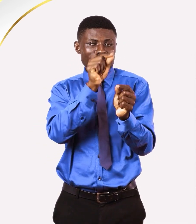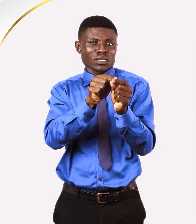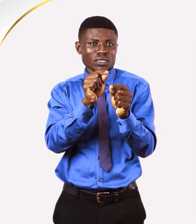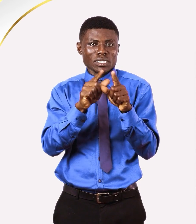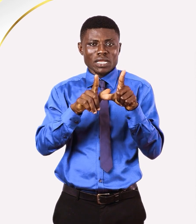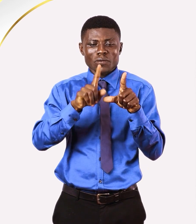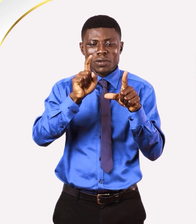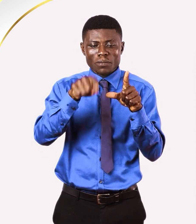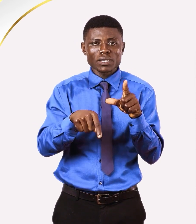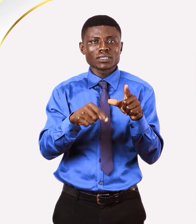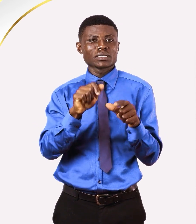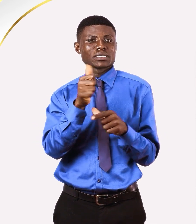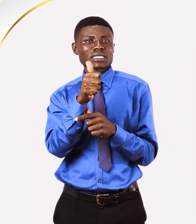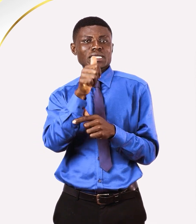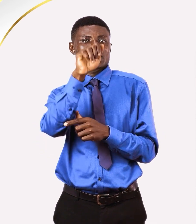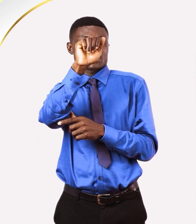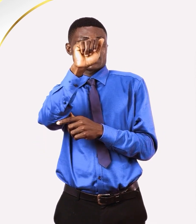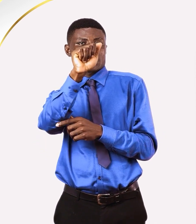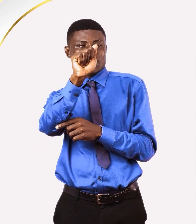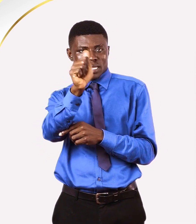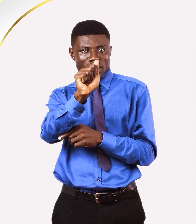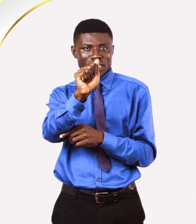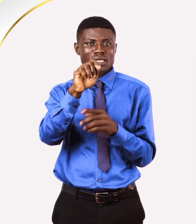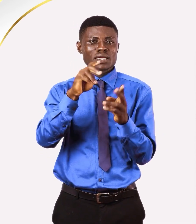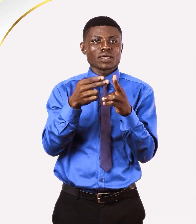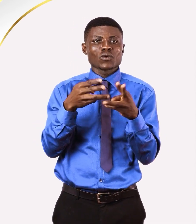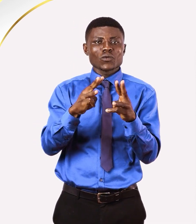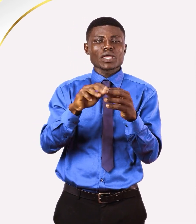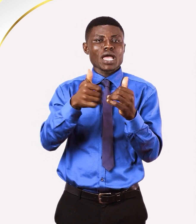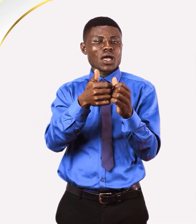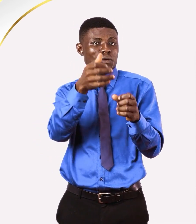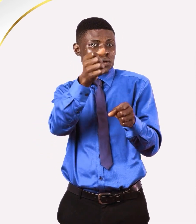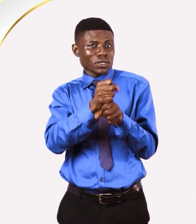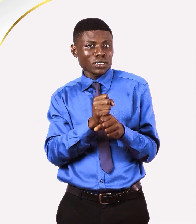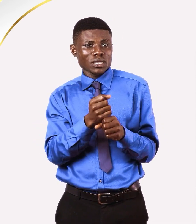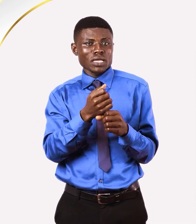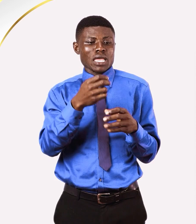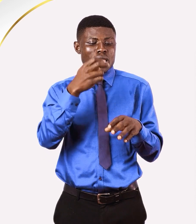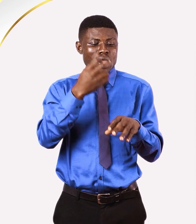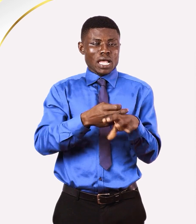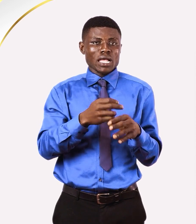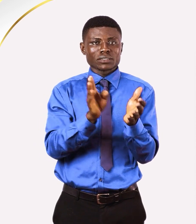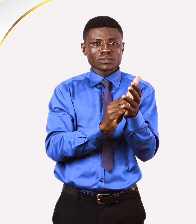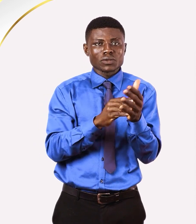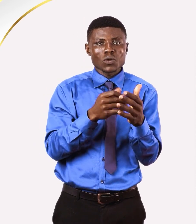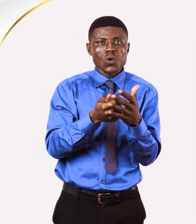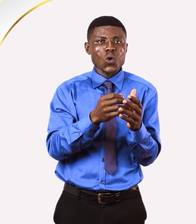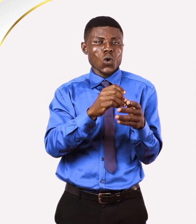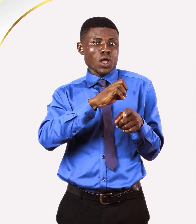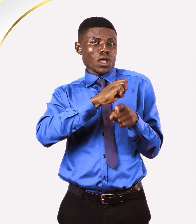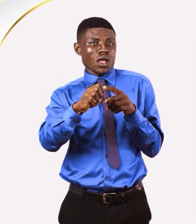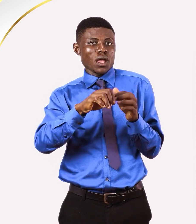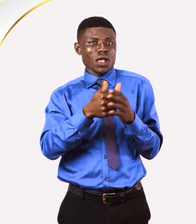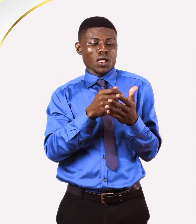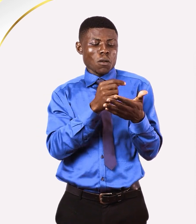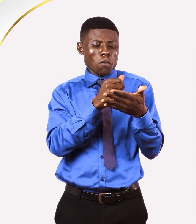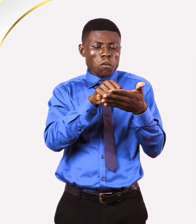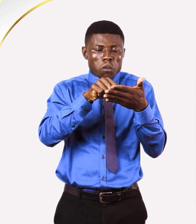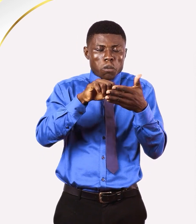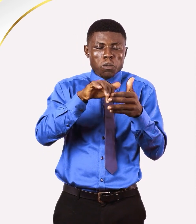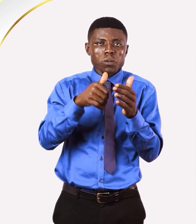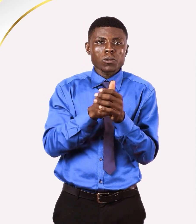Translated. Specify language. 10A. Form of access. Hard copy. Electronic